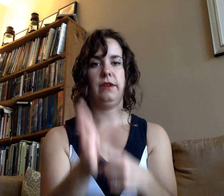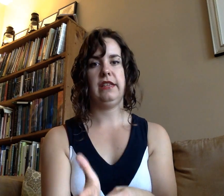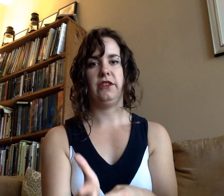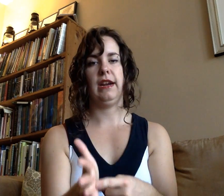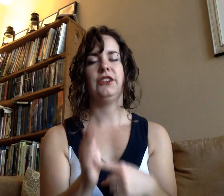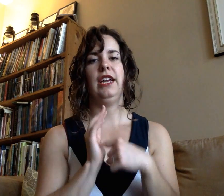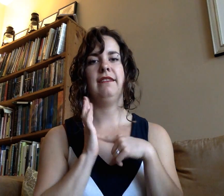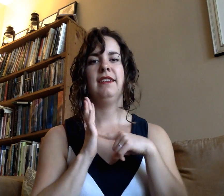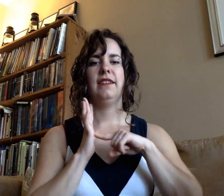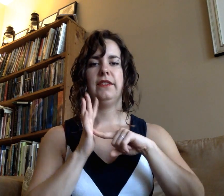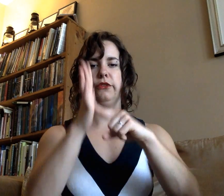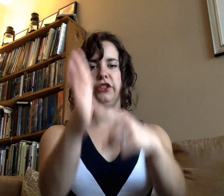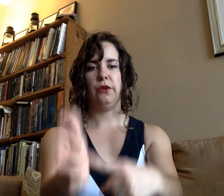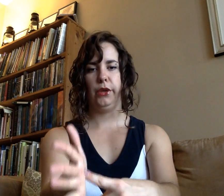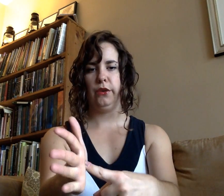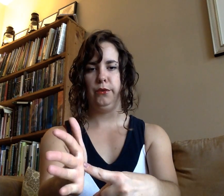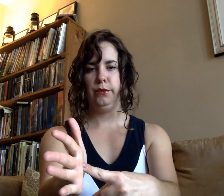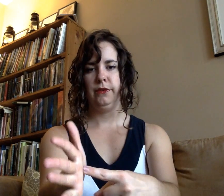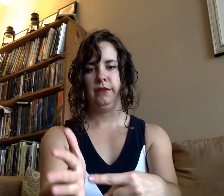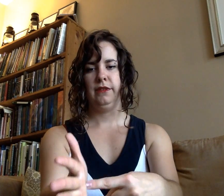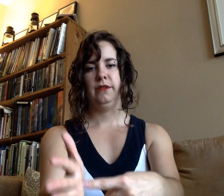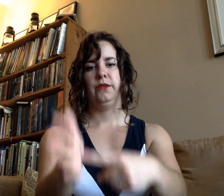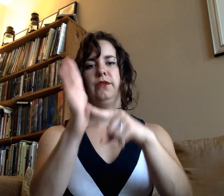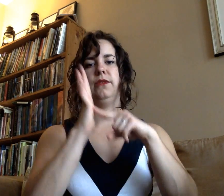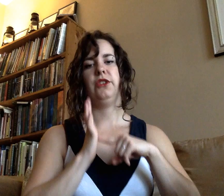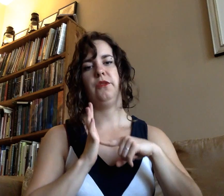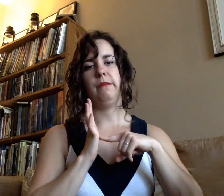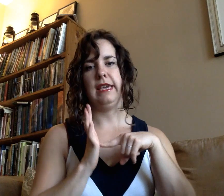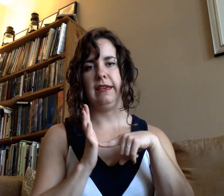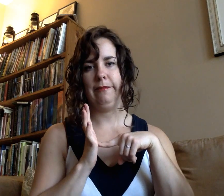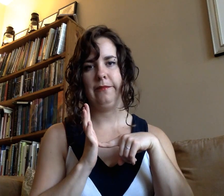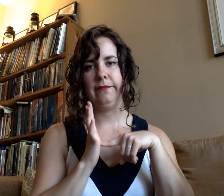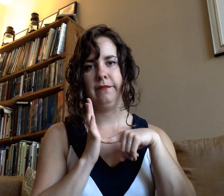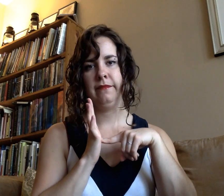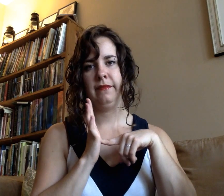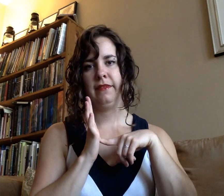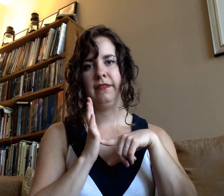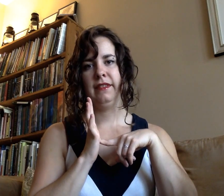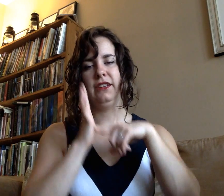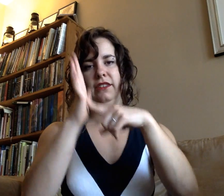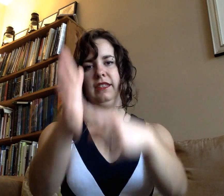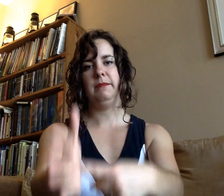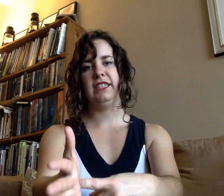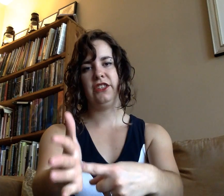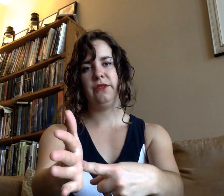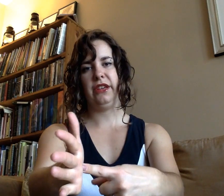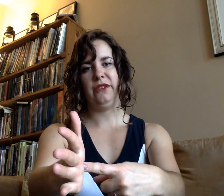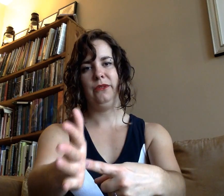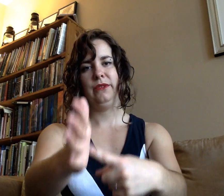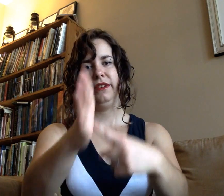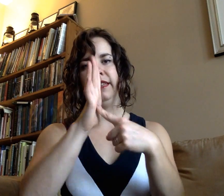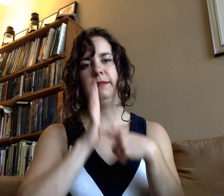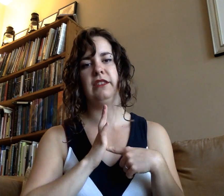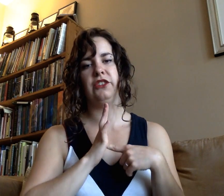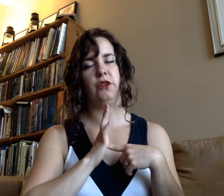either direction. So show you, show me. This means show you, and this means show